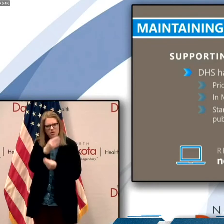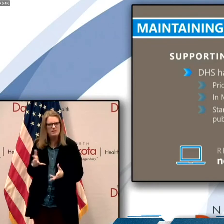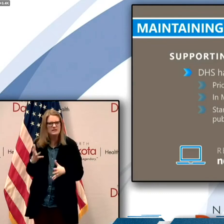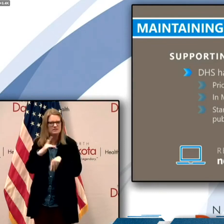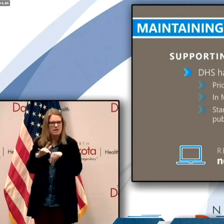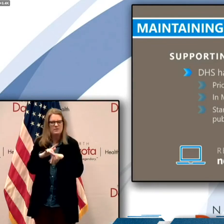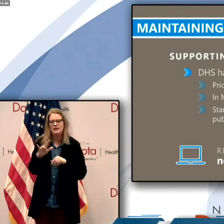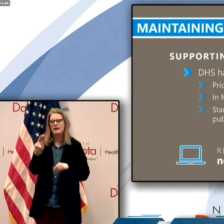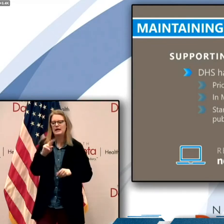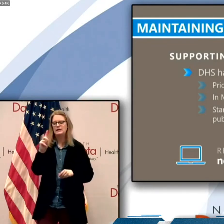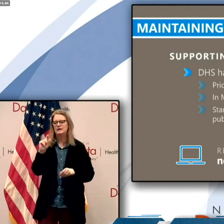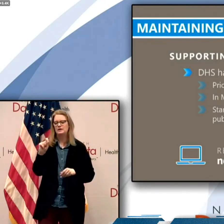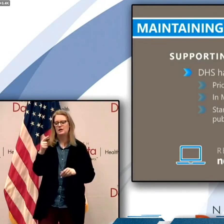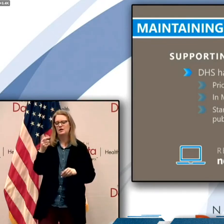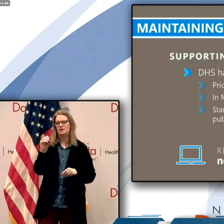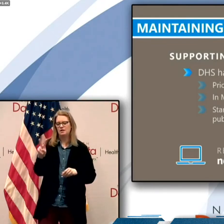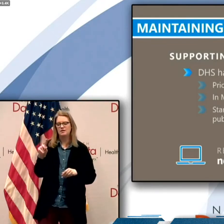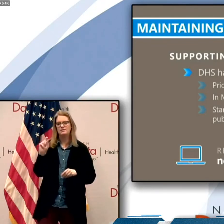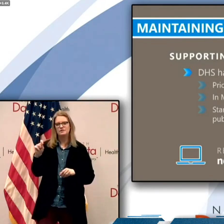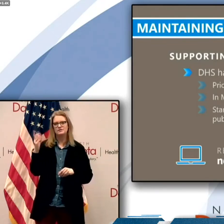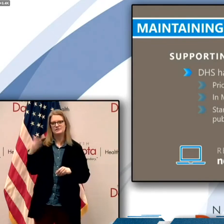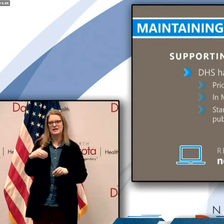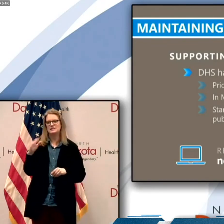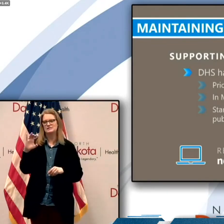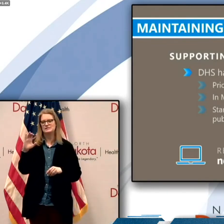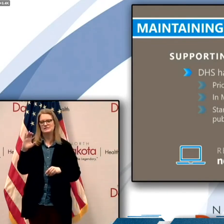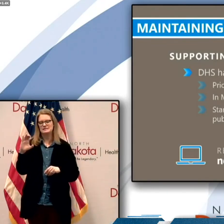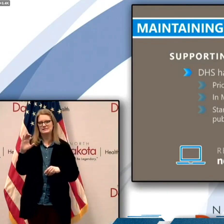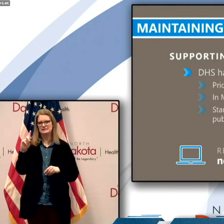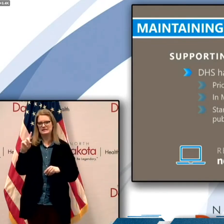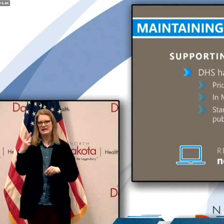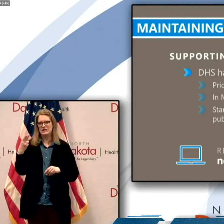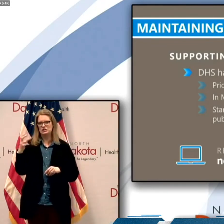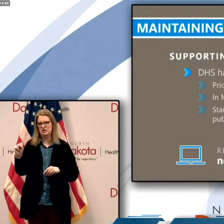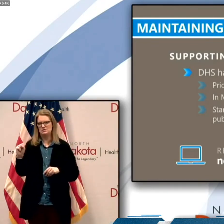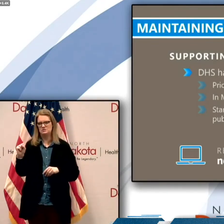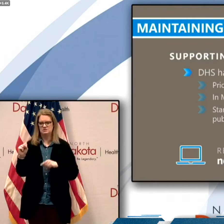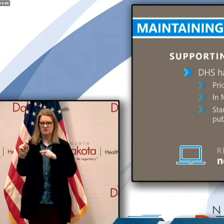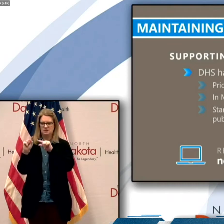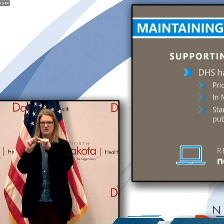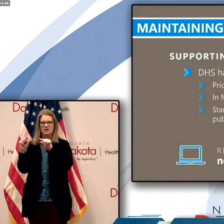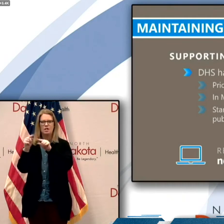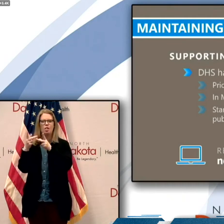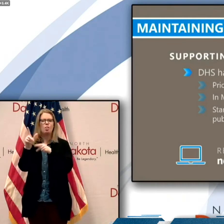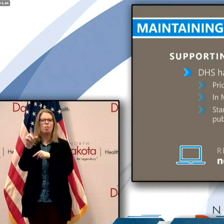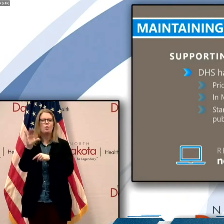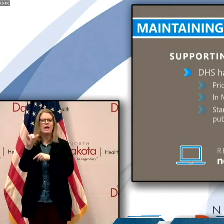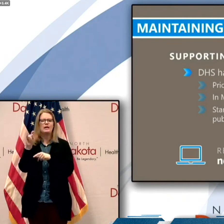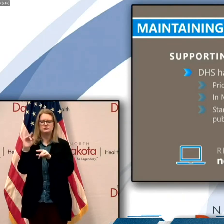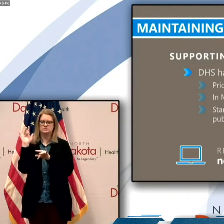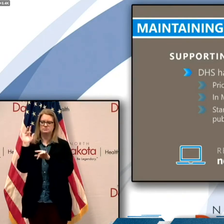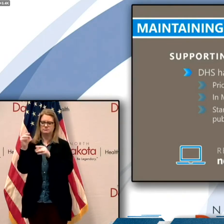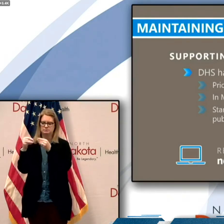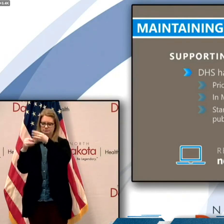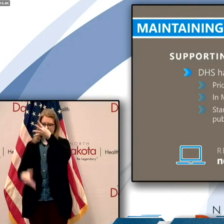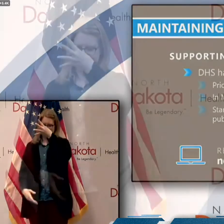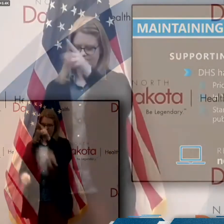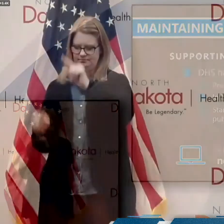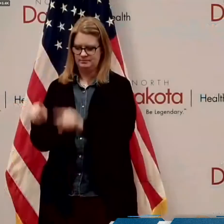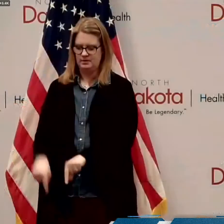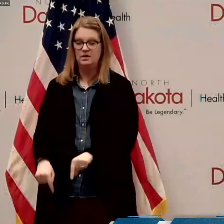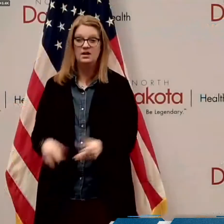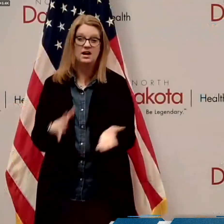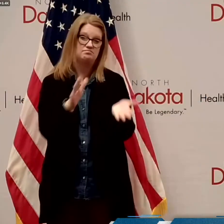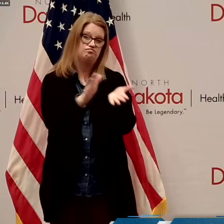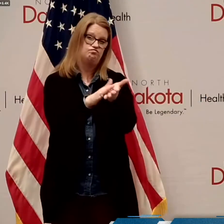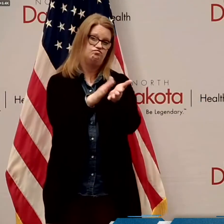at nd.gov/DHS. Look under locations, and you'll find what you're looking for. And again, I want to give a shout out